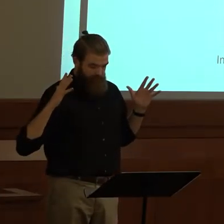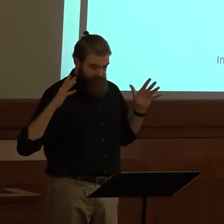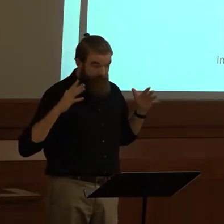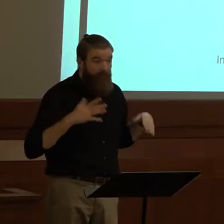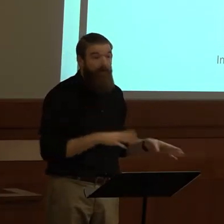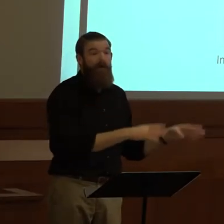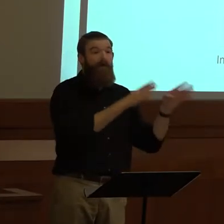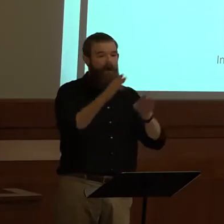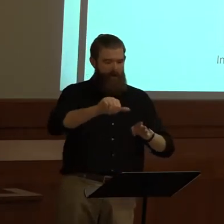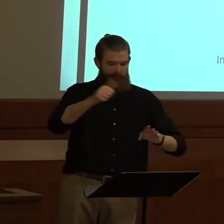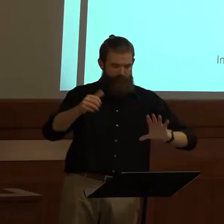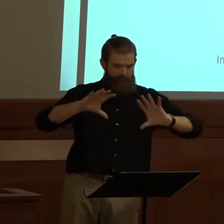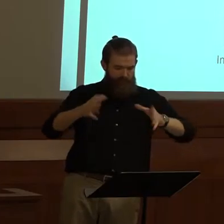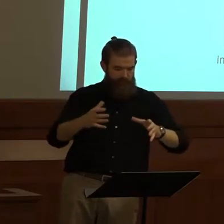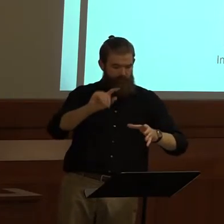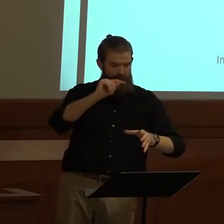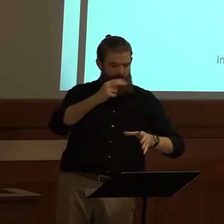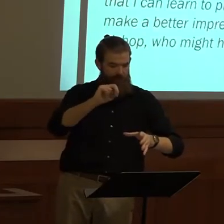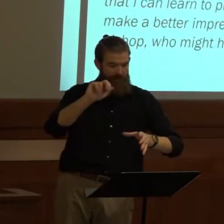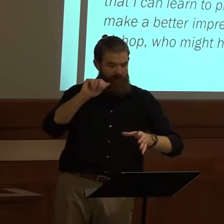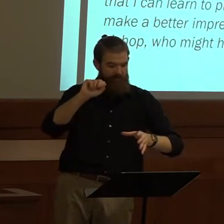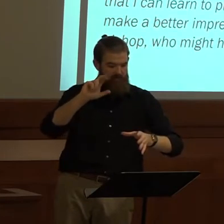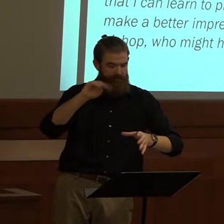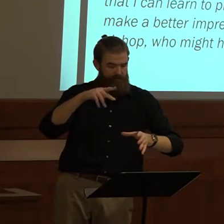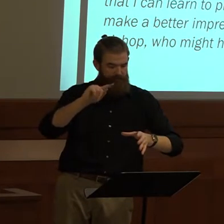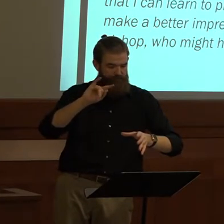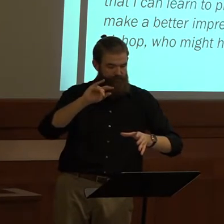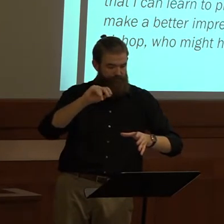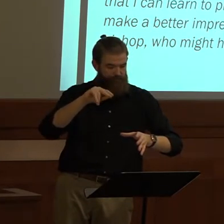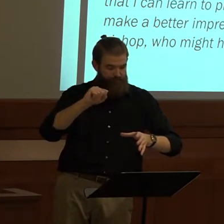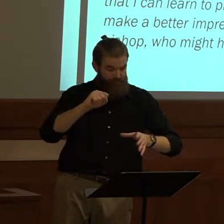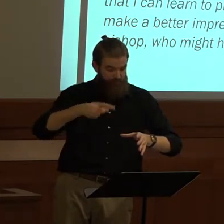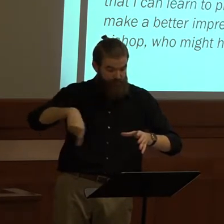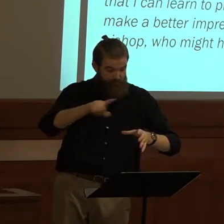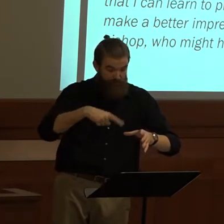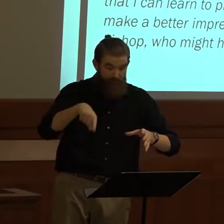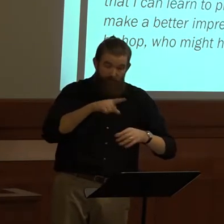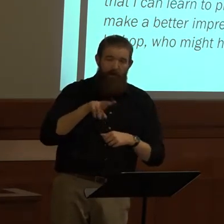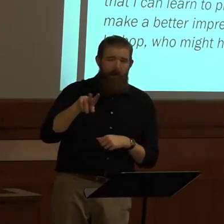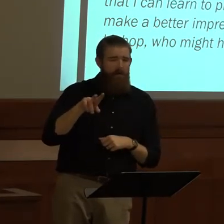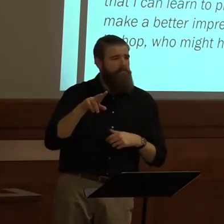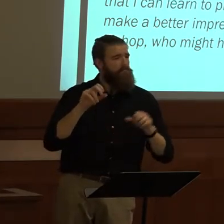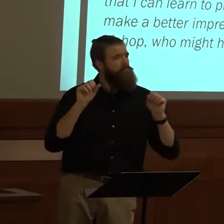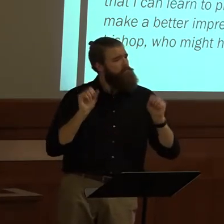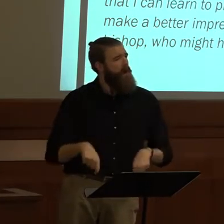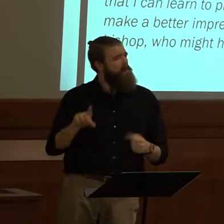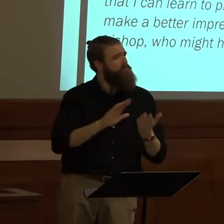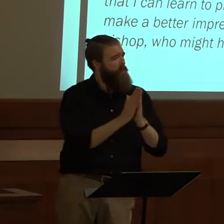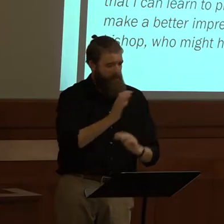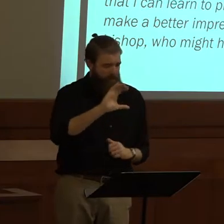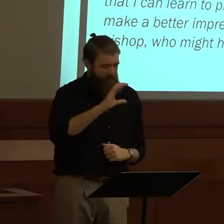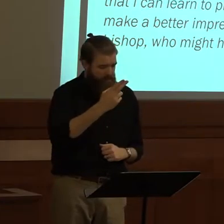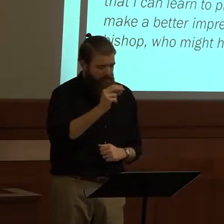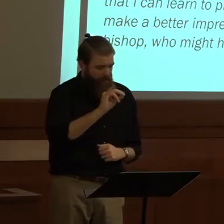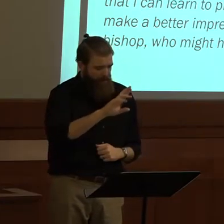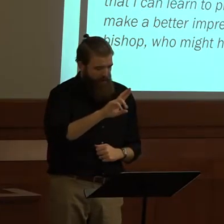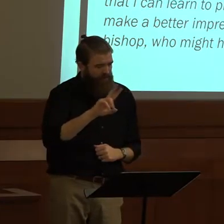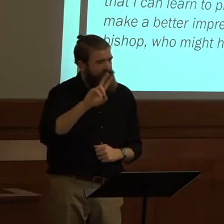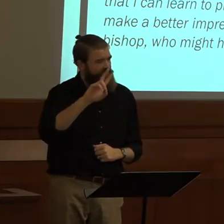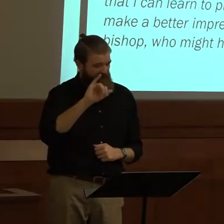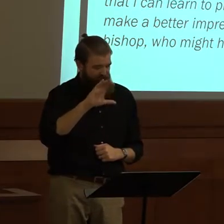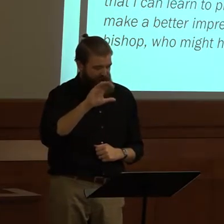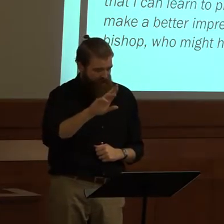vocation should not be thwarted. Charles wrote to his mother, it's up there, "You see that our prayers have